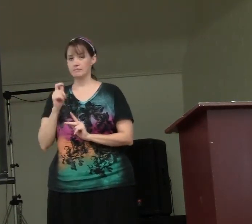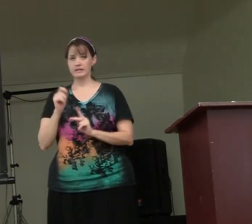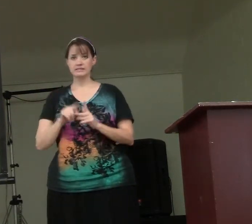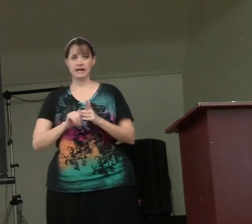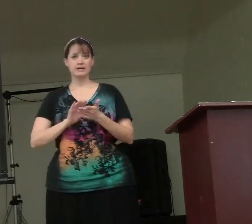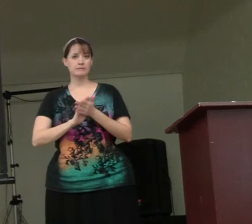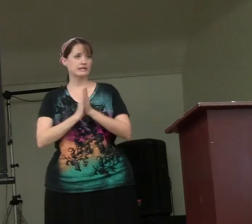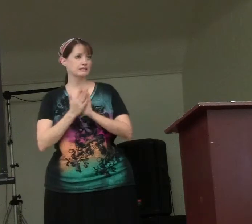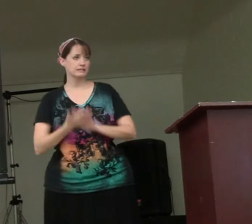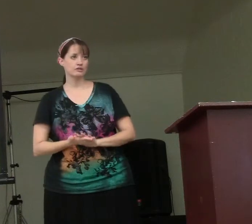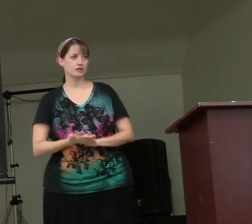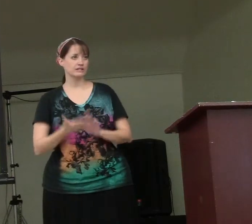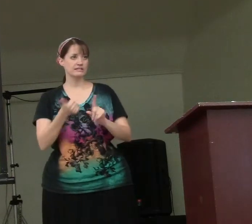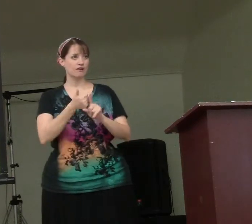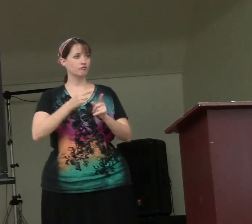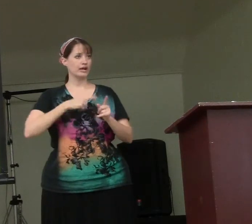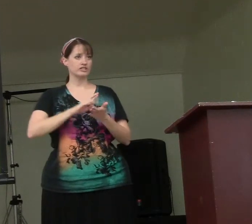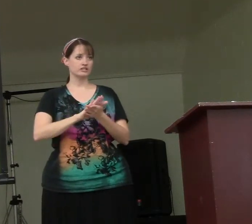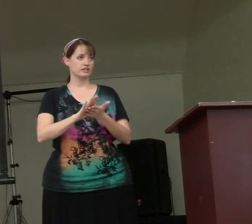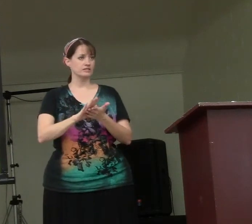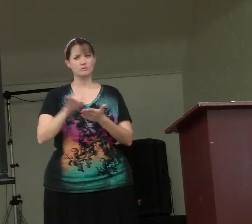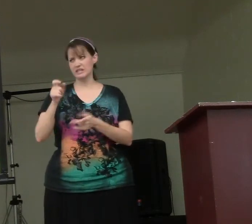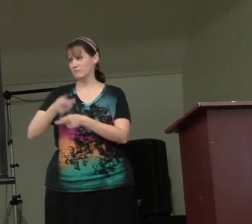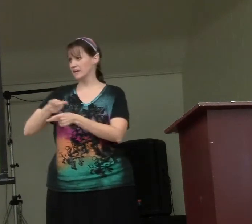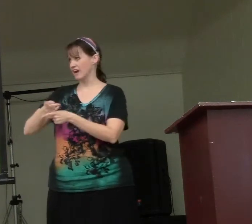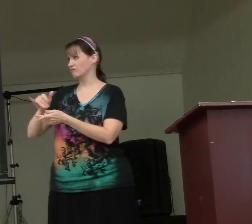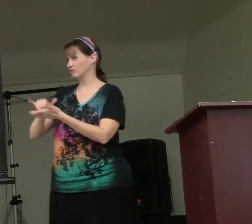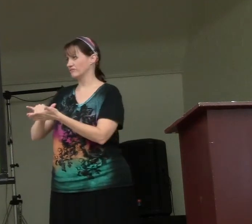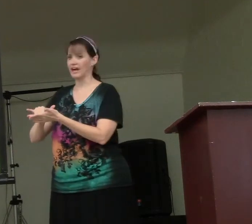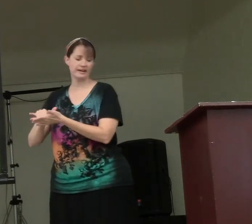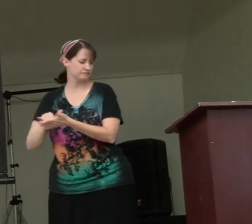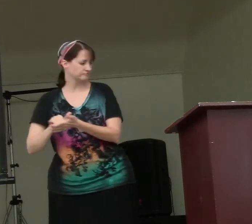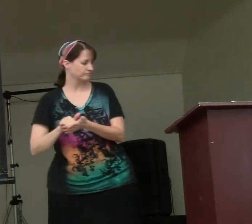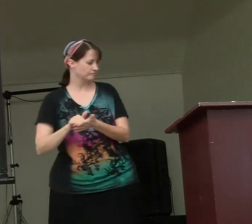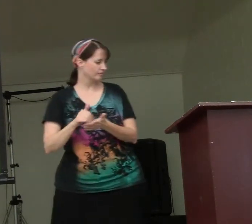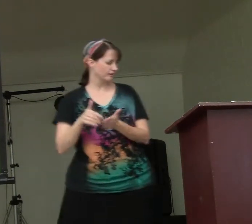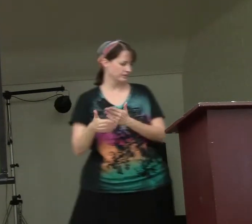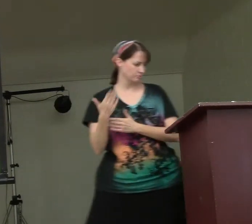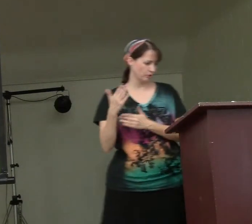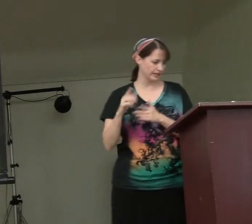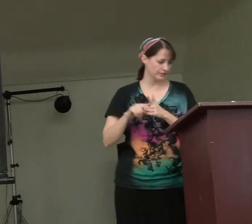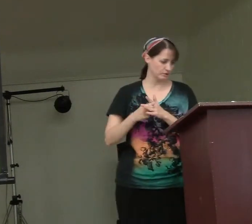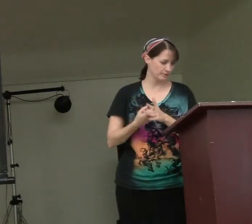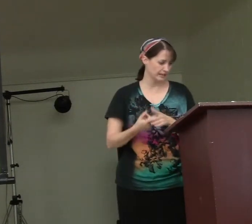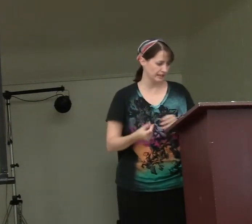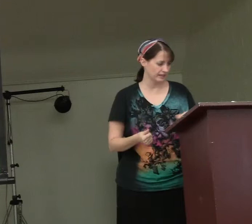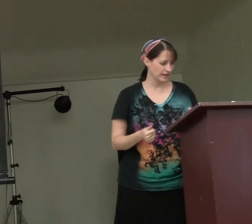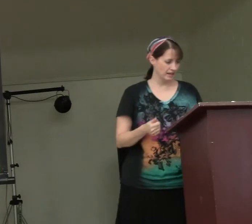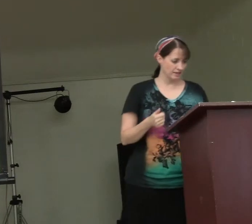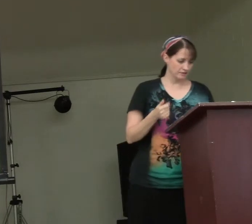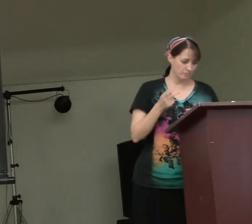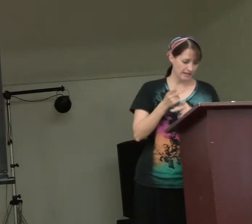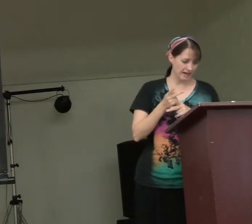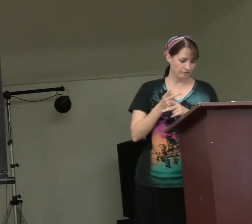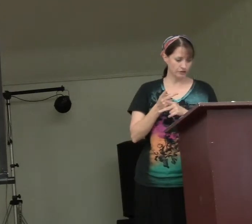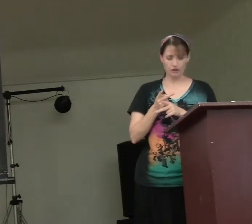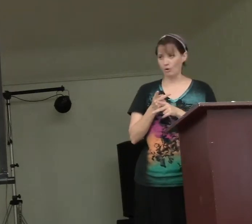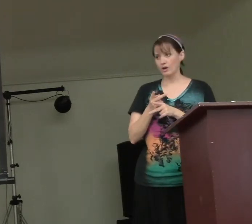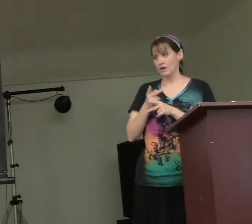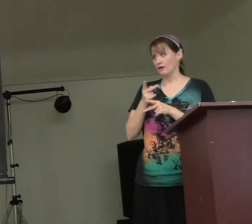because that can easily turn into self-righteousness. So we need to be careful with that this morning as we begin. So be careful, you know, we